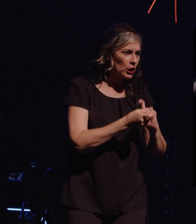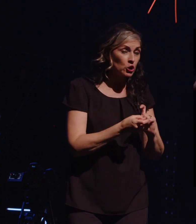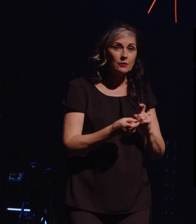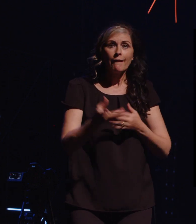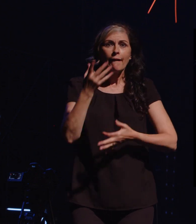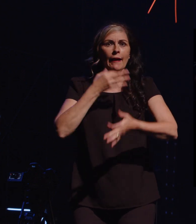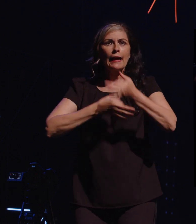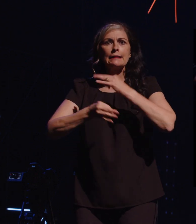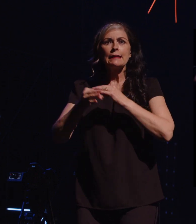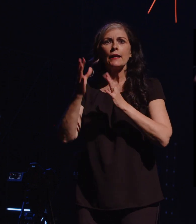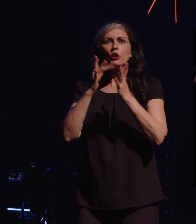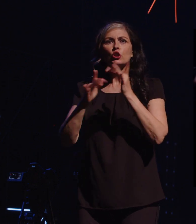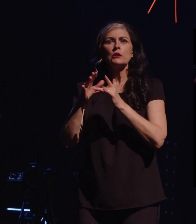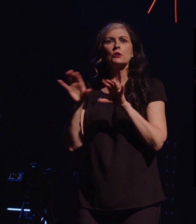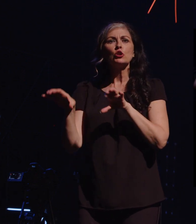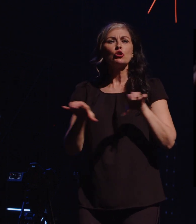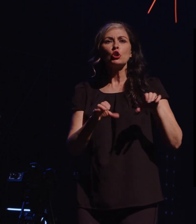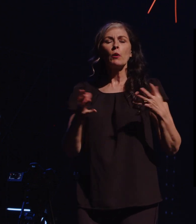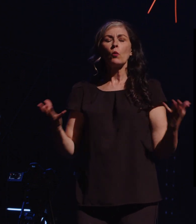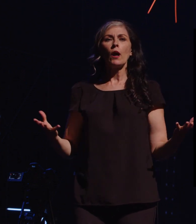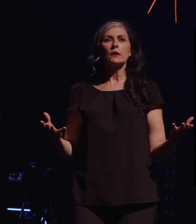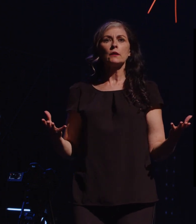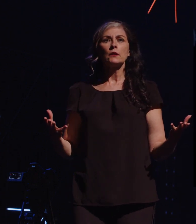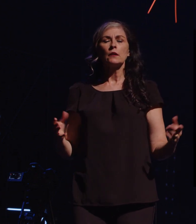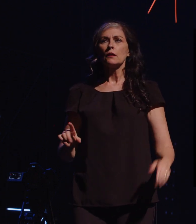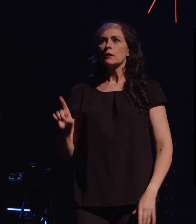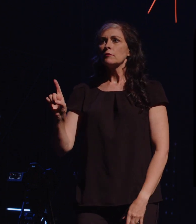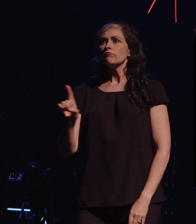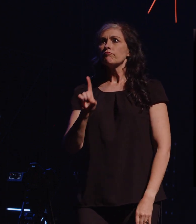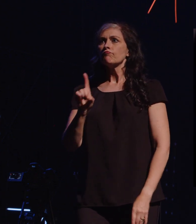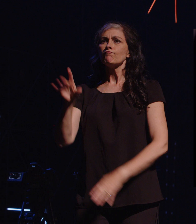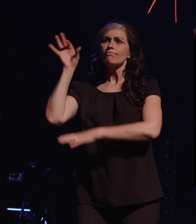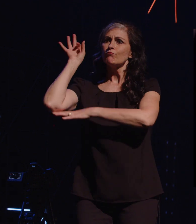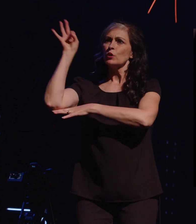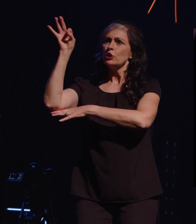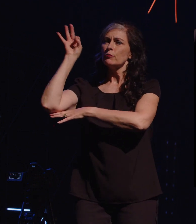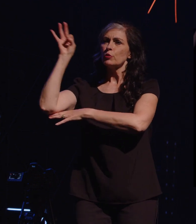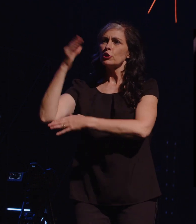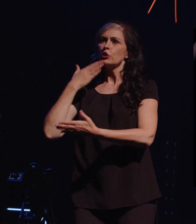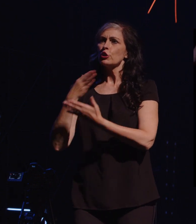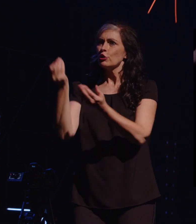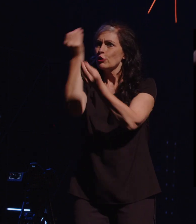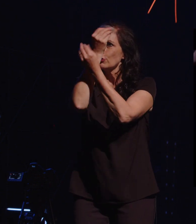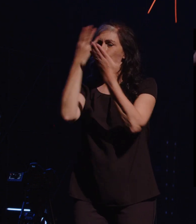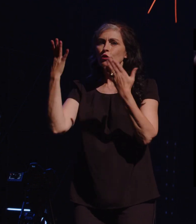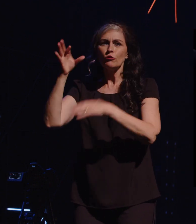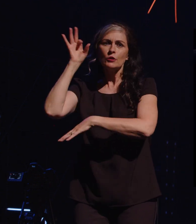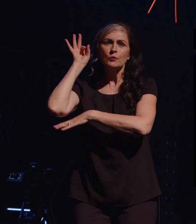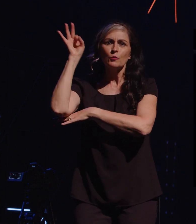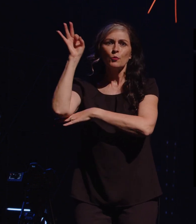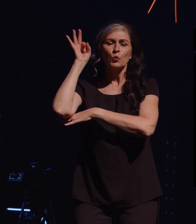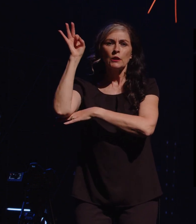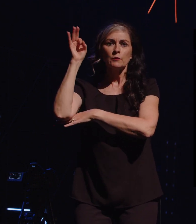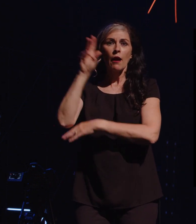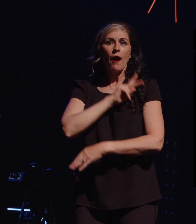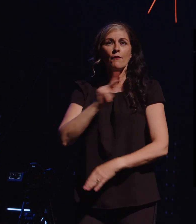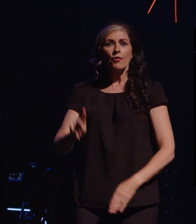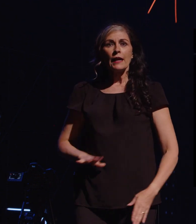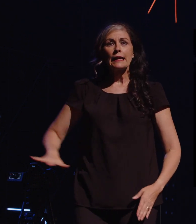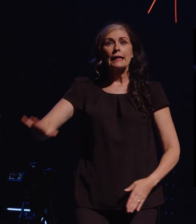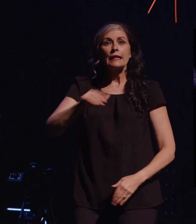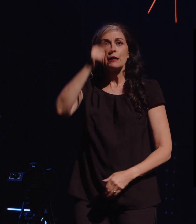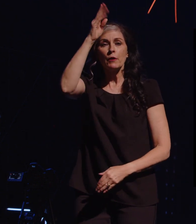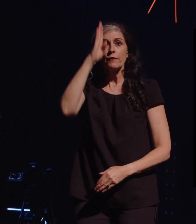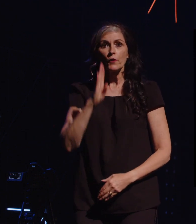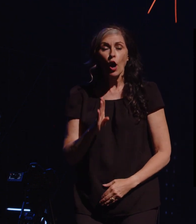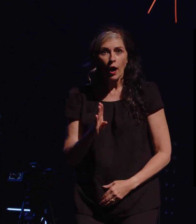Instead, what's Jesus doing? He's just like preaching good news. The good news of the kingdom of